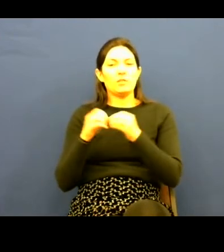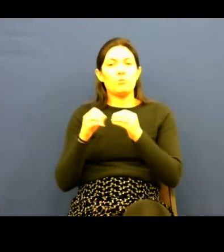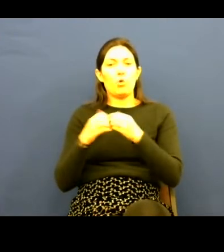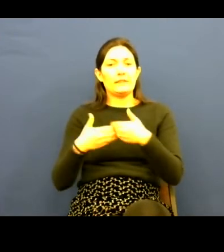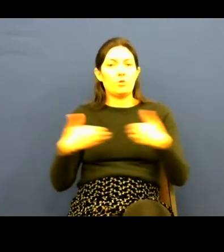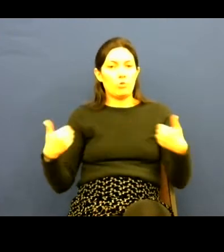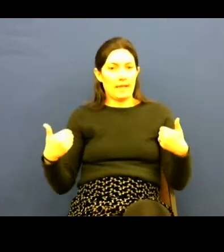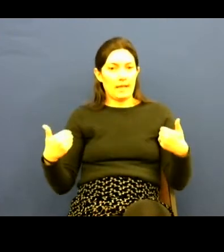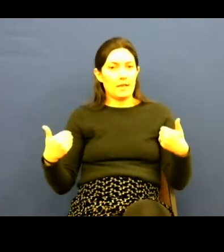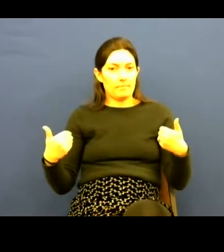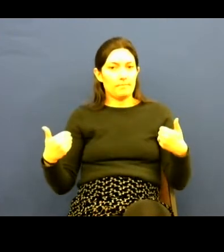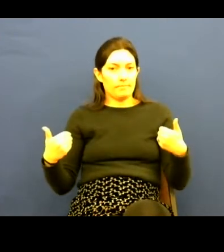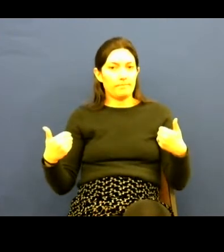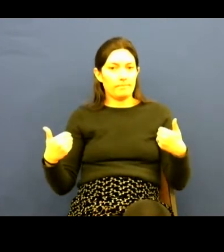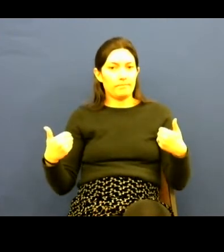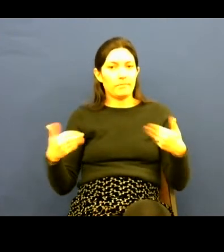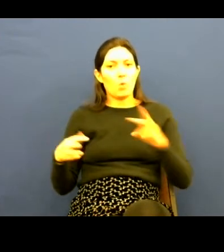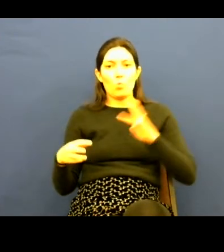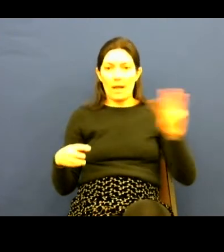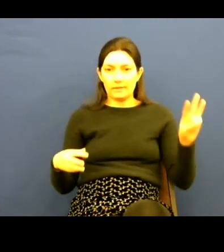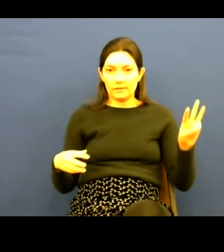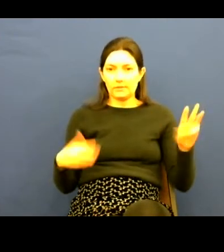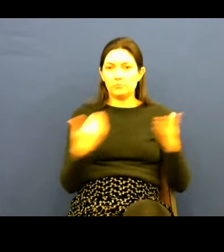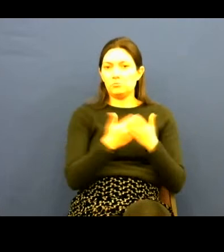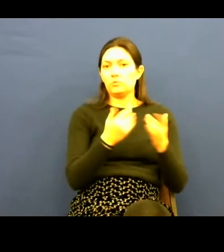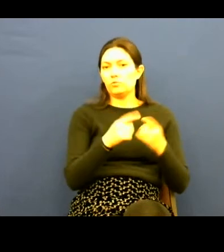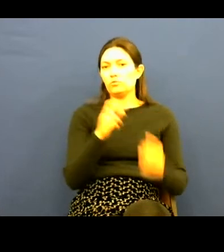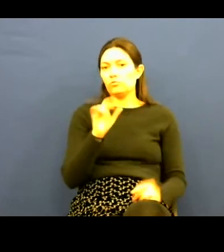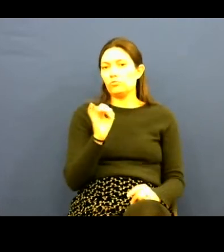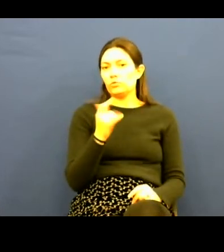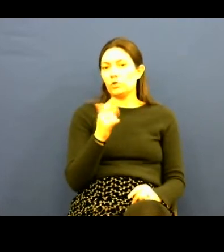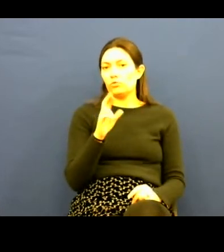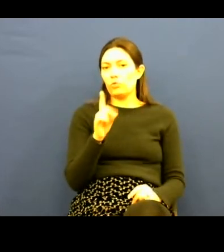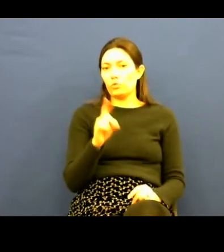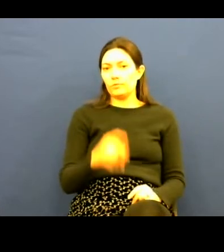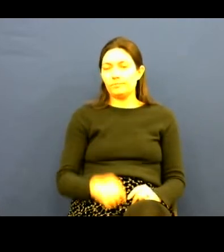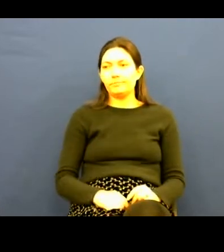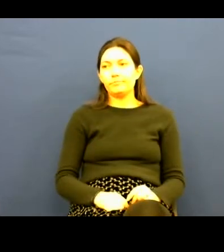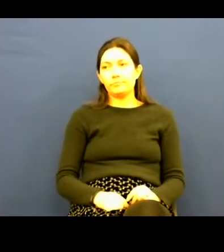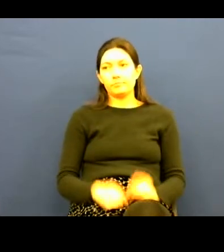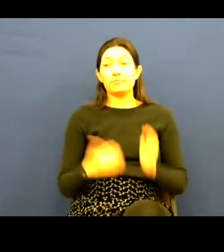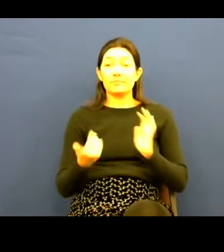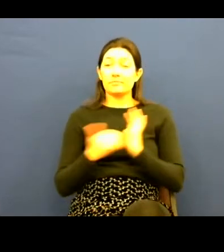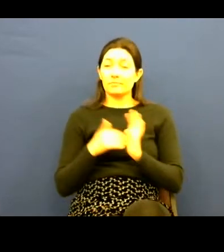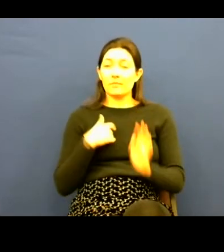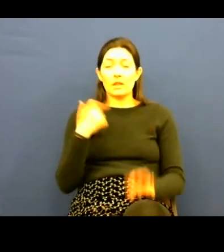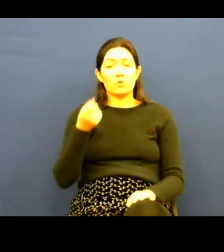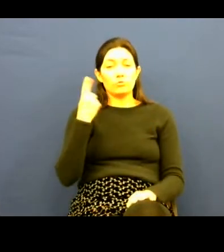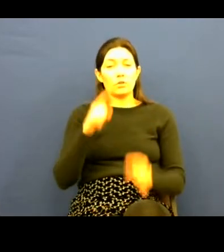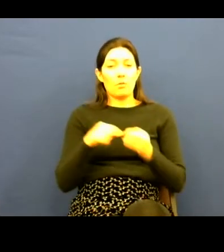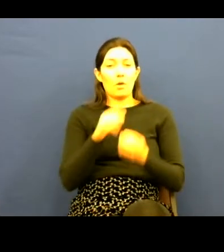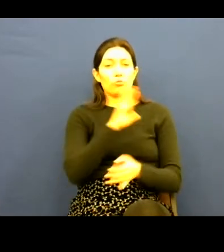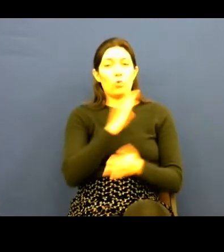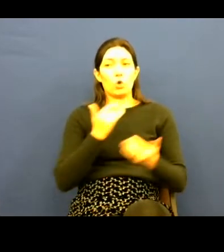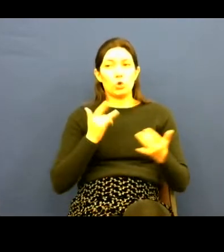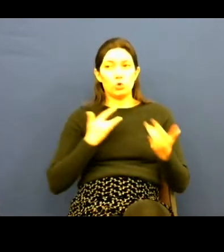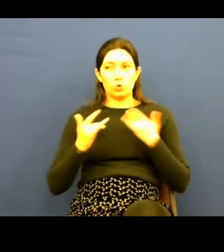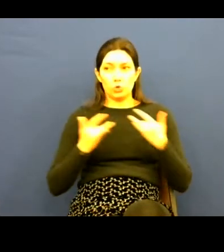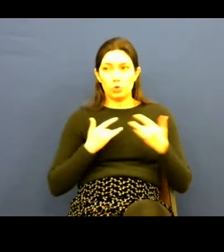being to the west of the ring road. But again, I do understand your concern.